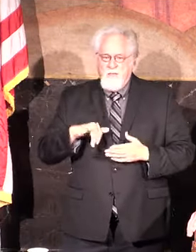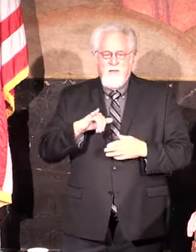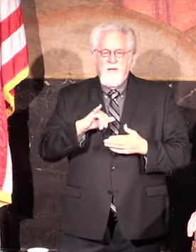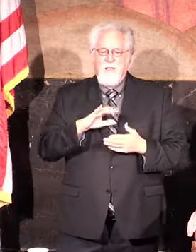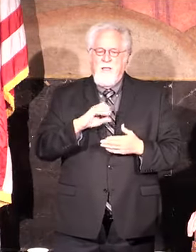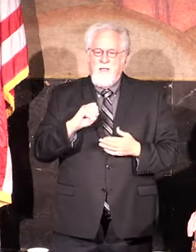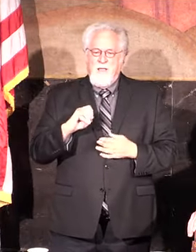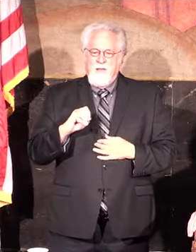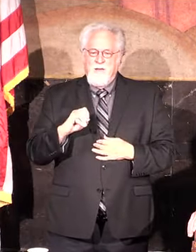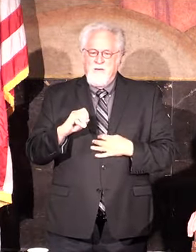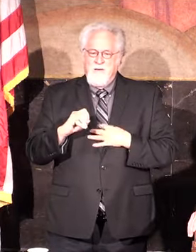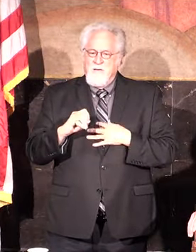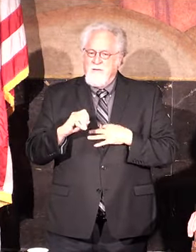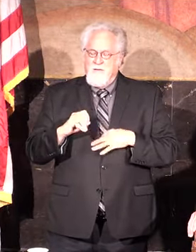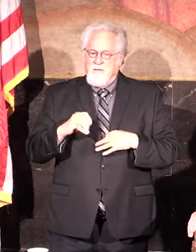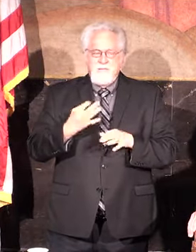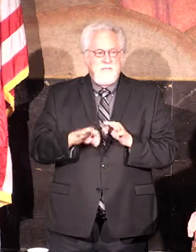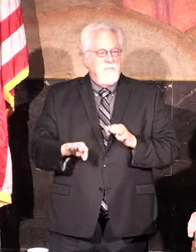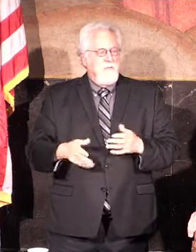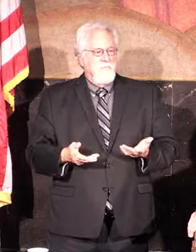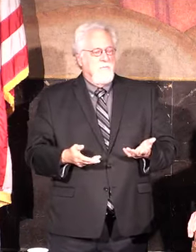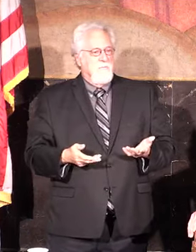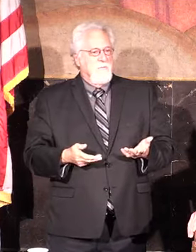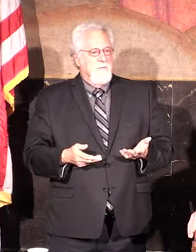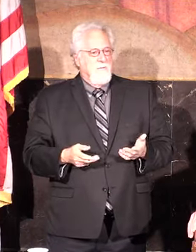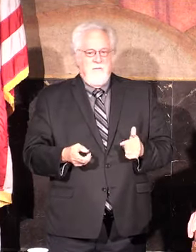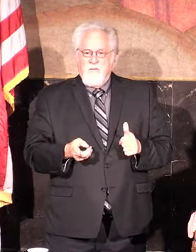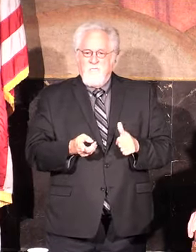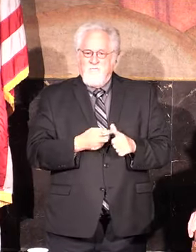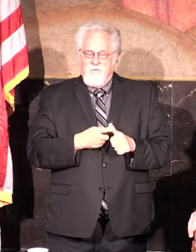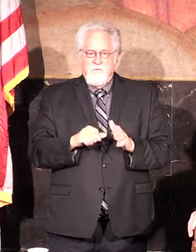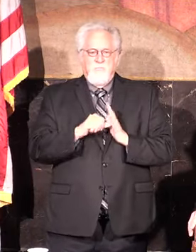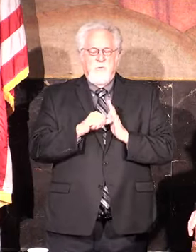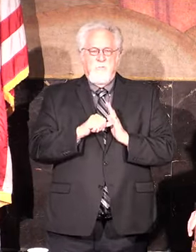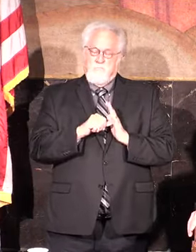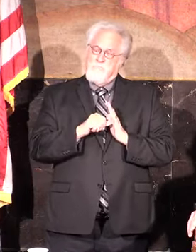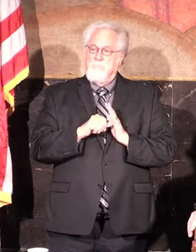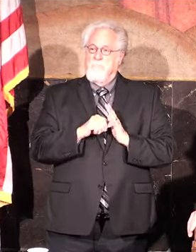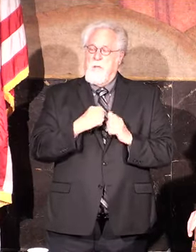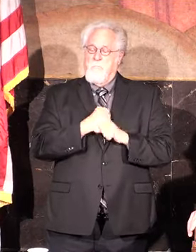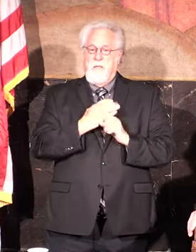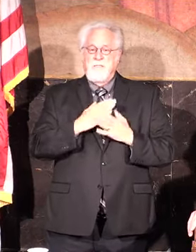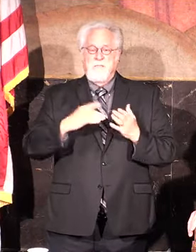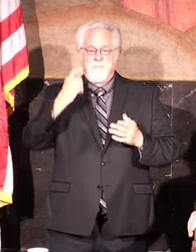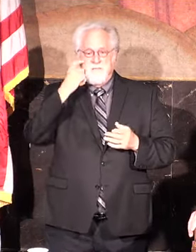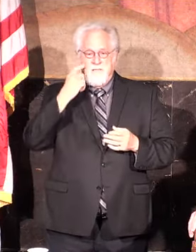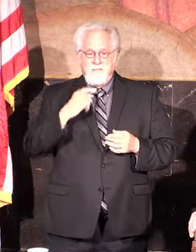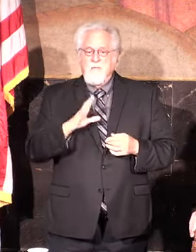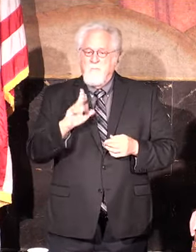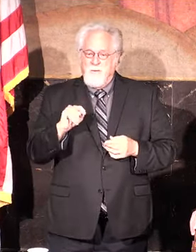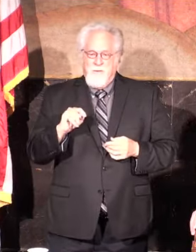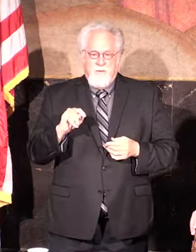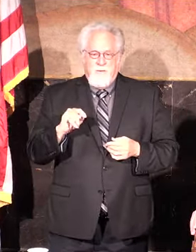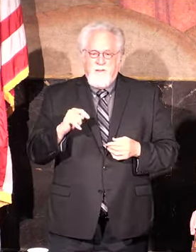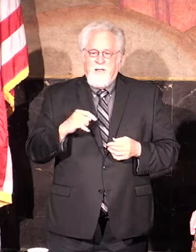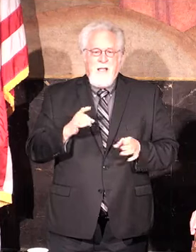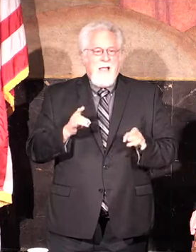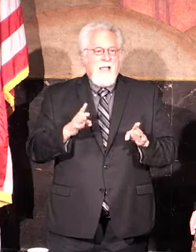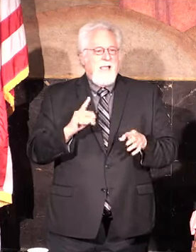and quite simply, you know, at first impression, it seems to make some sense, but I hate